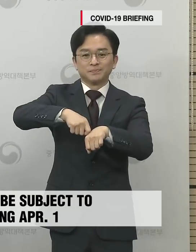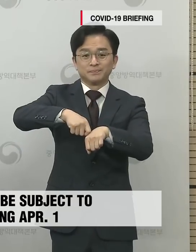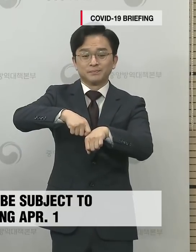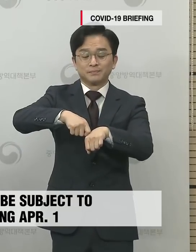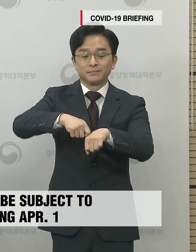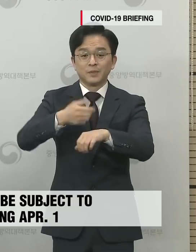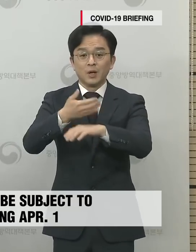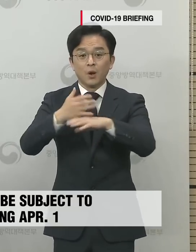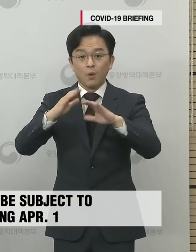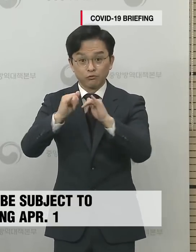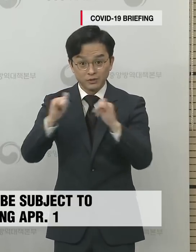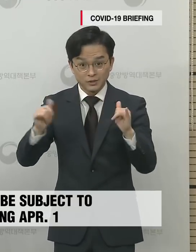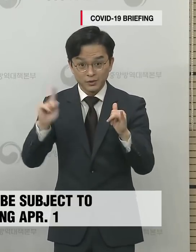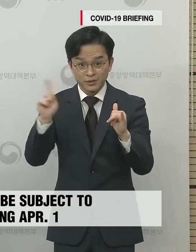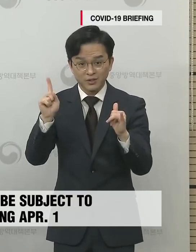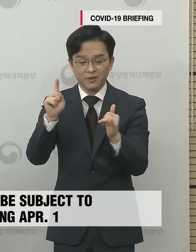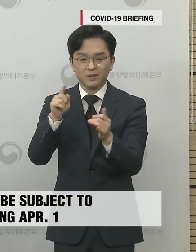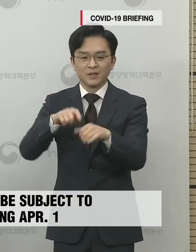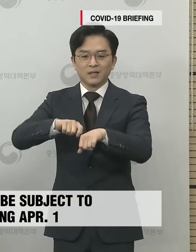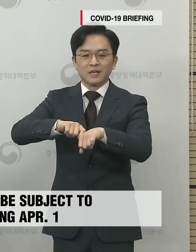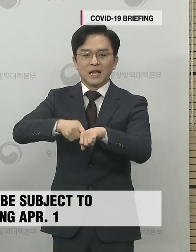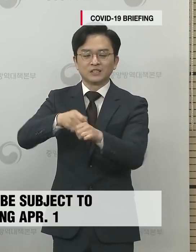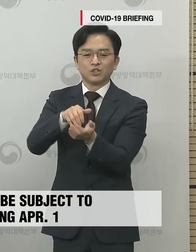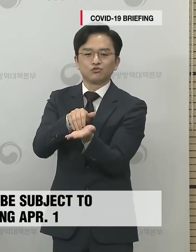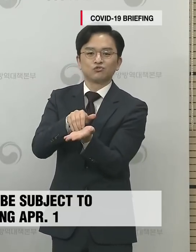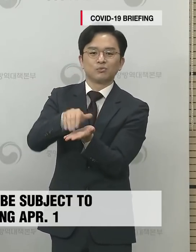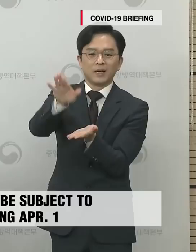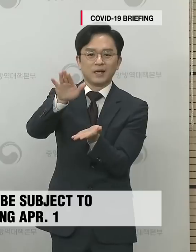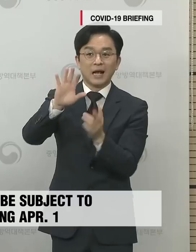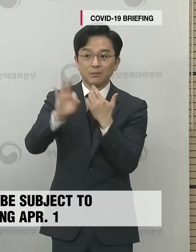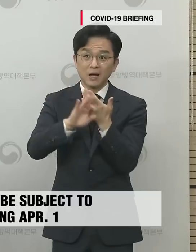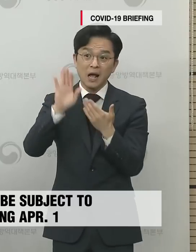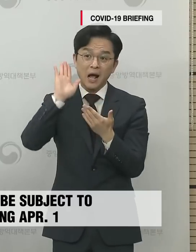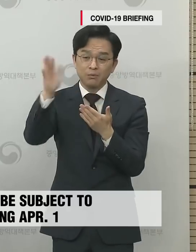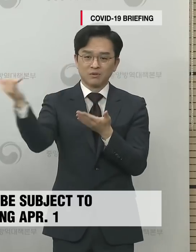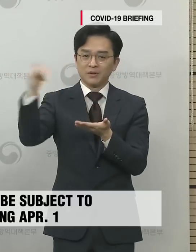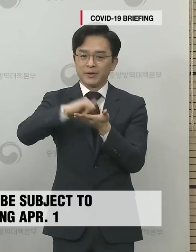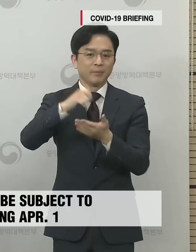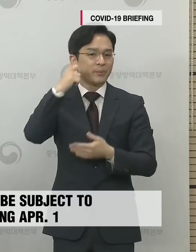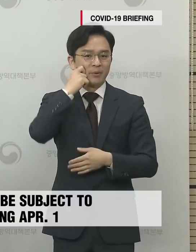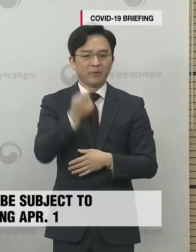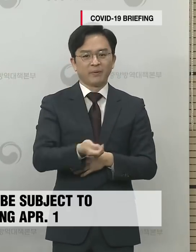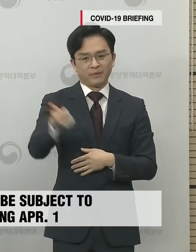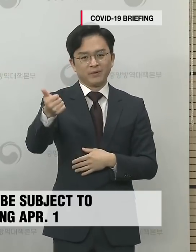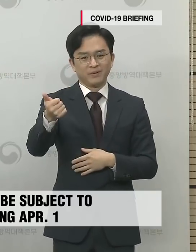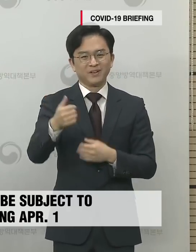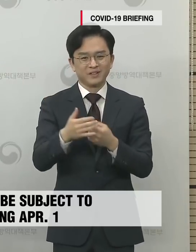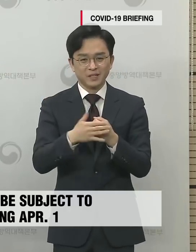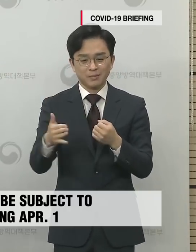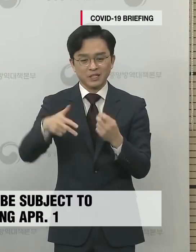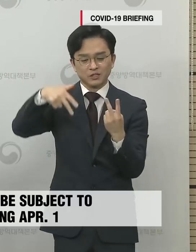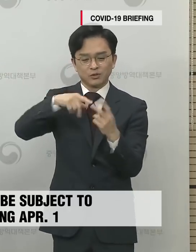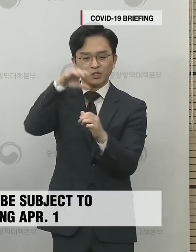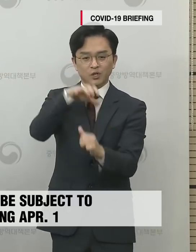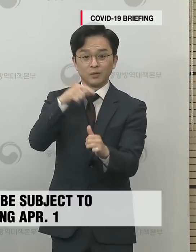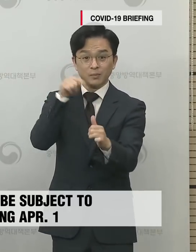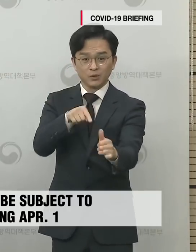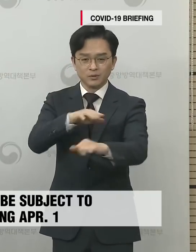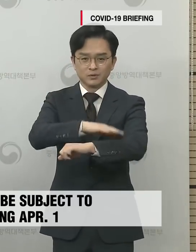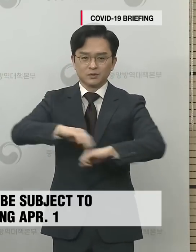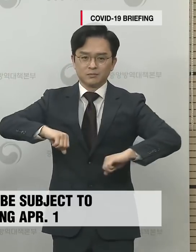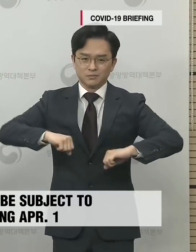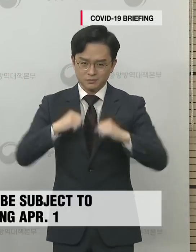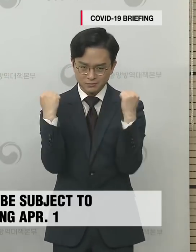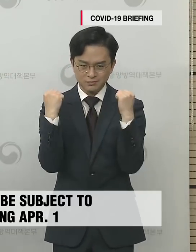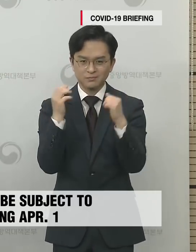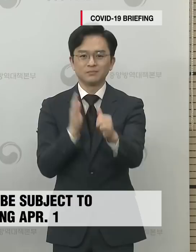in imprisonment up to 1 year or fine up to 10 million won. And persons of foreign nationality who fail to